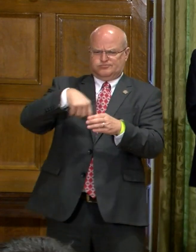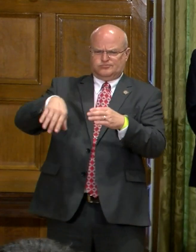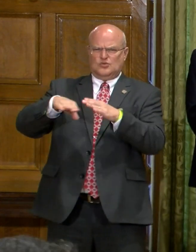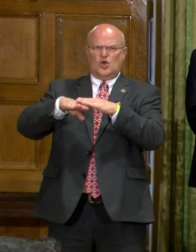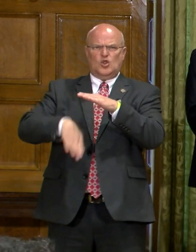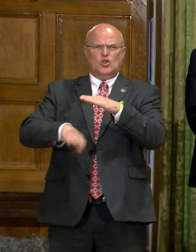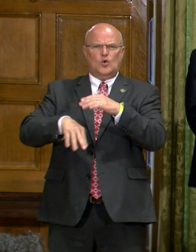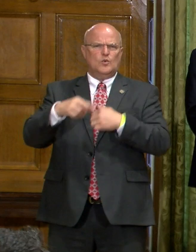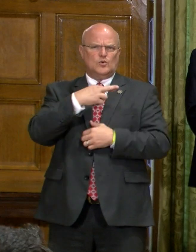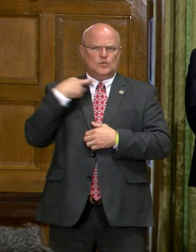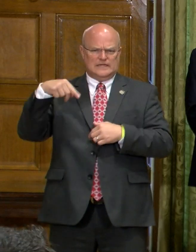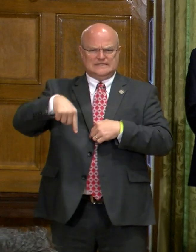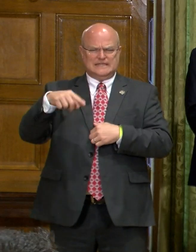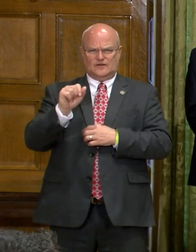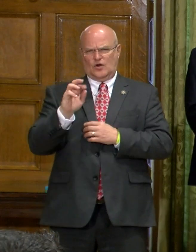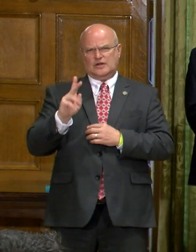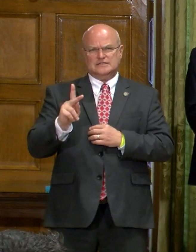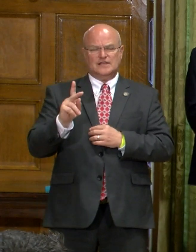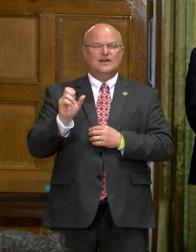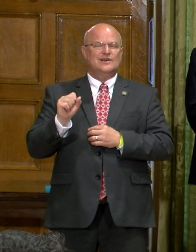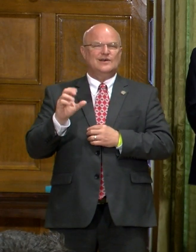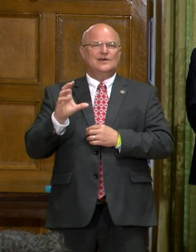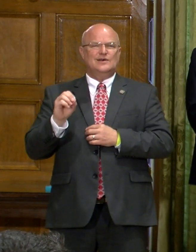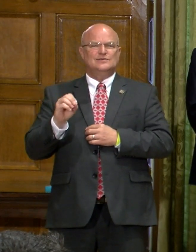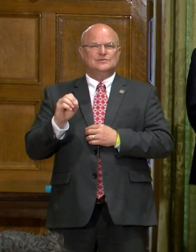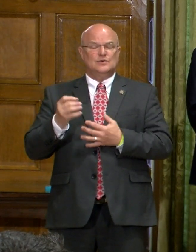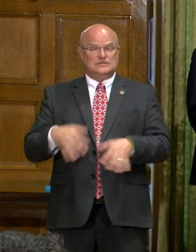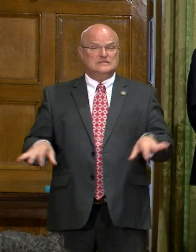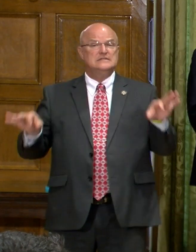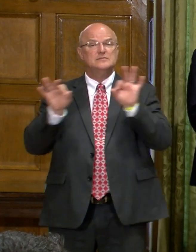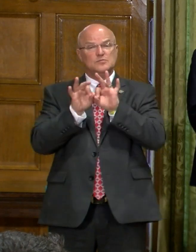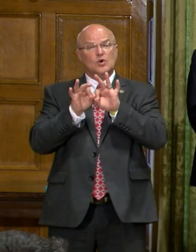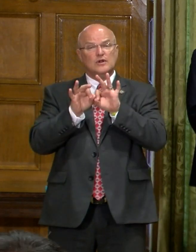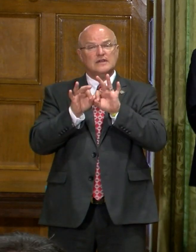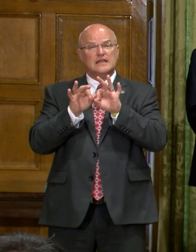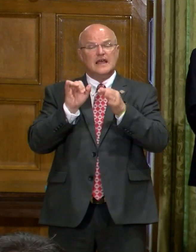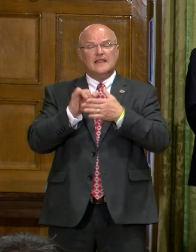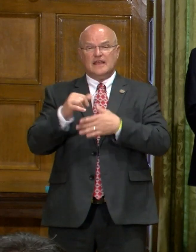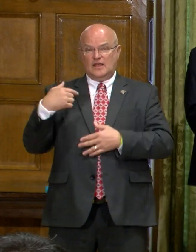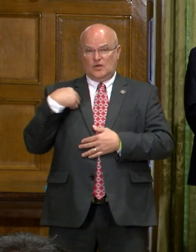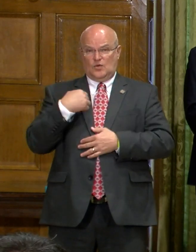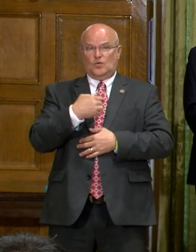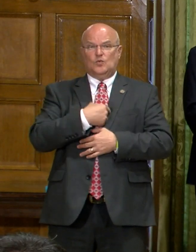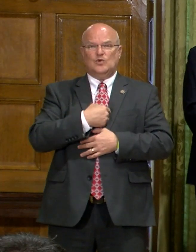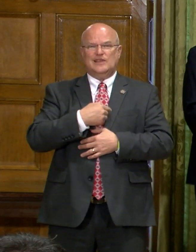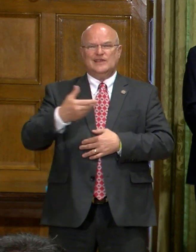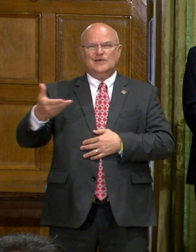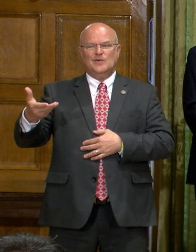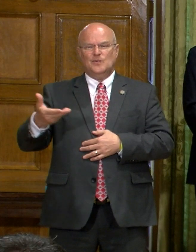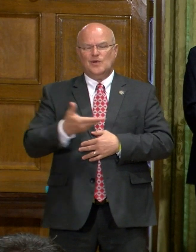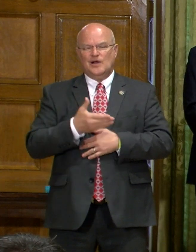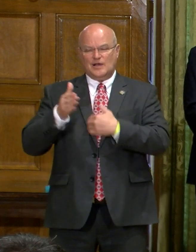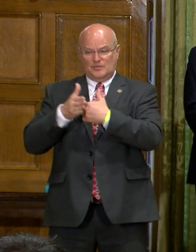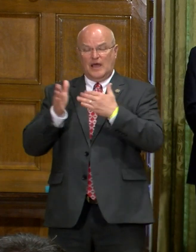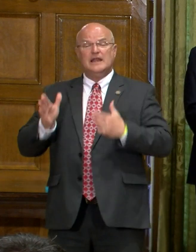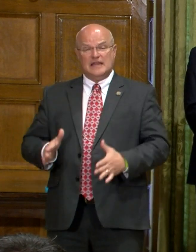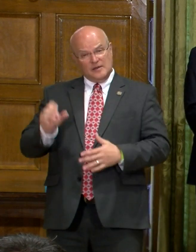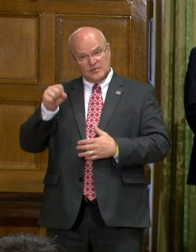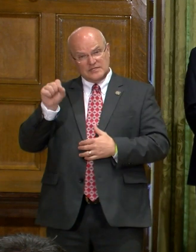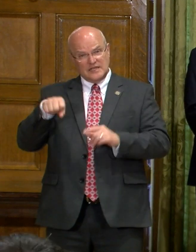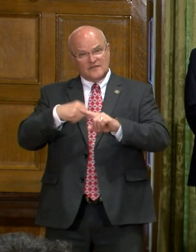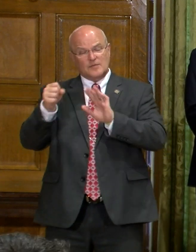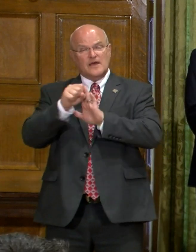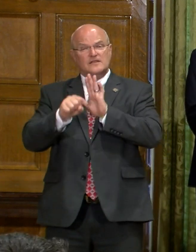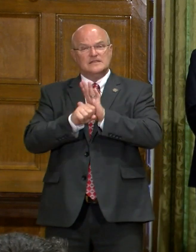lower risk, and so it's important that we welcome our neighbors from